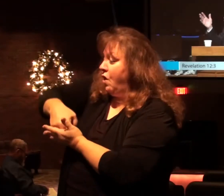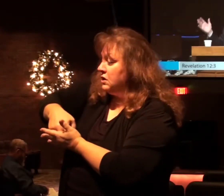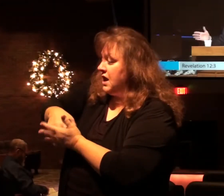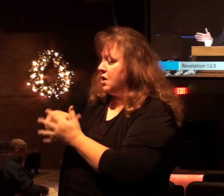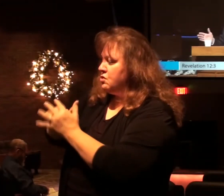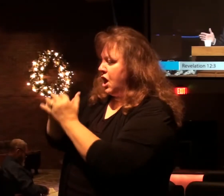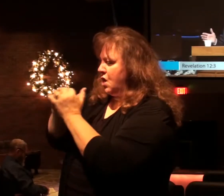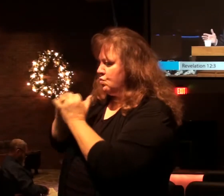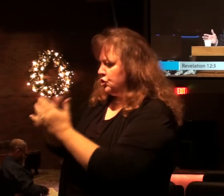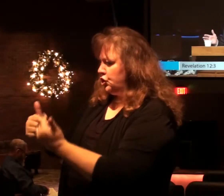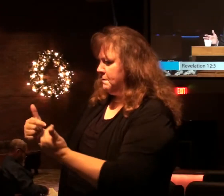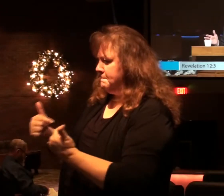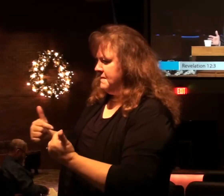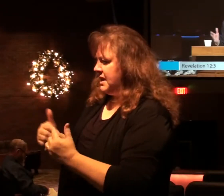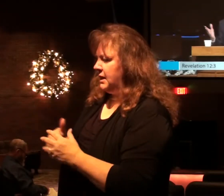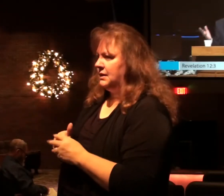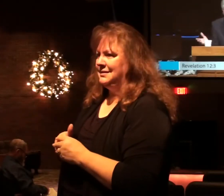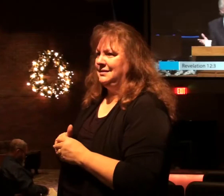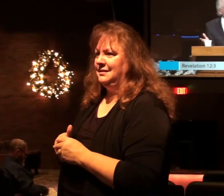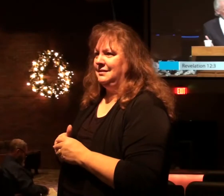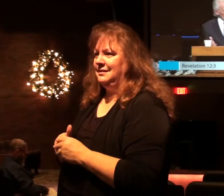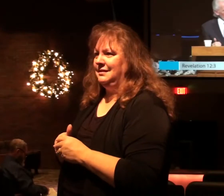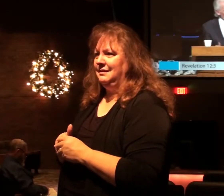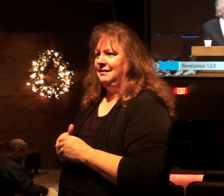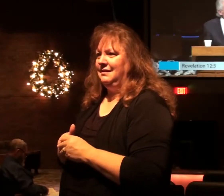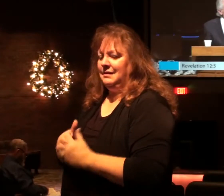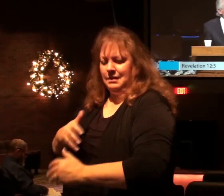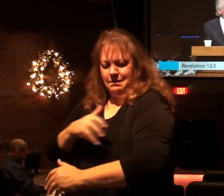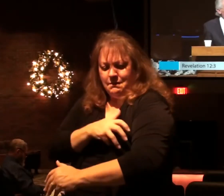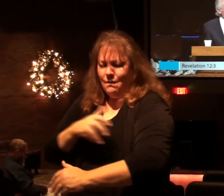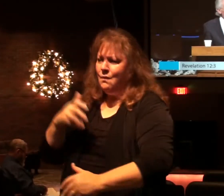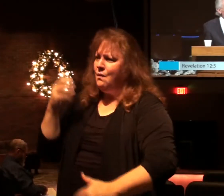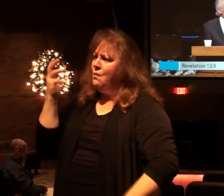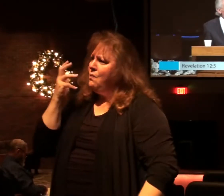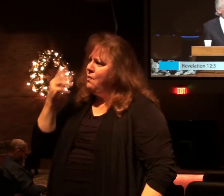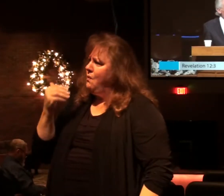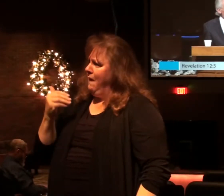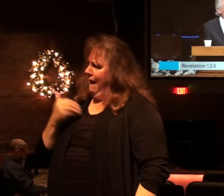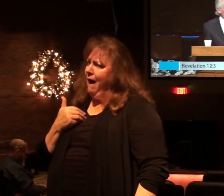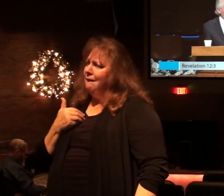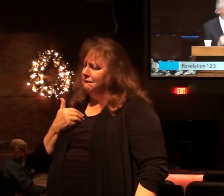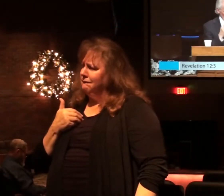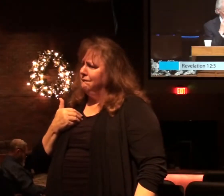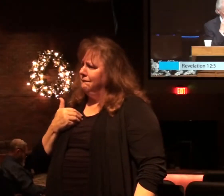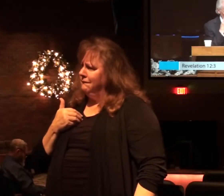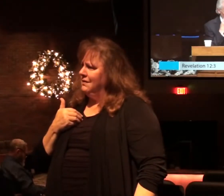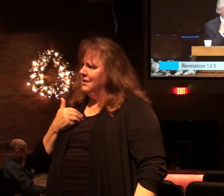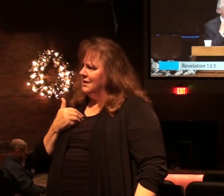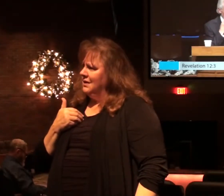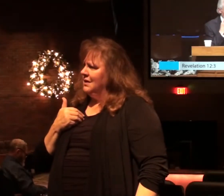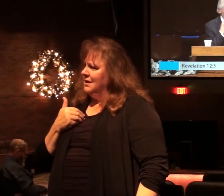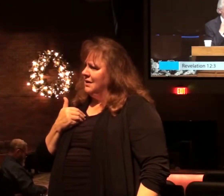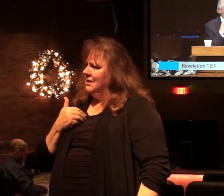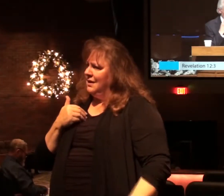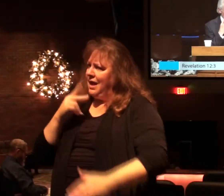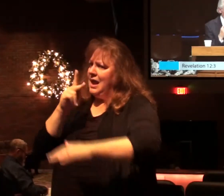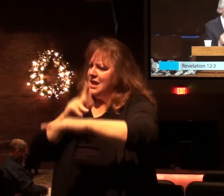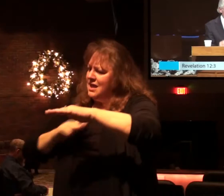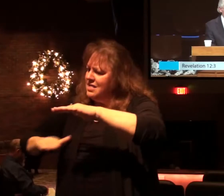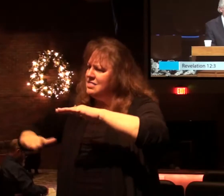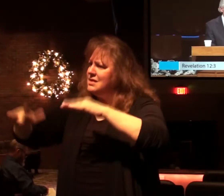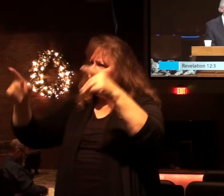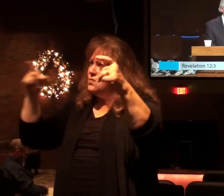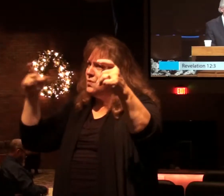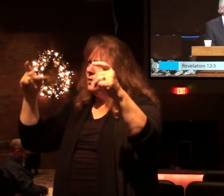worship me. So he has sovereign power in the world and in the kingdoms of